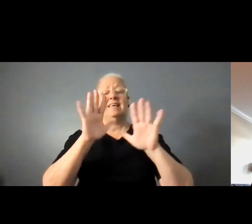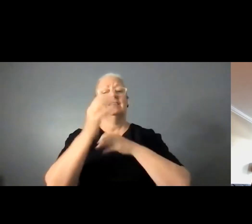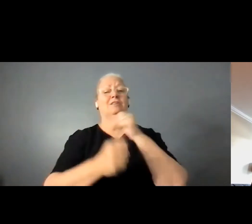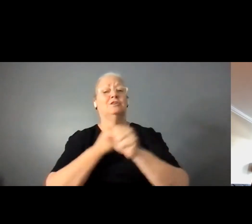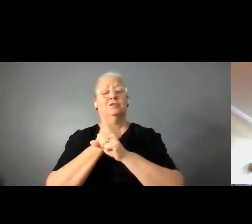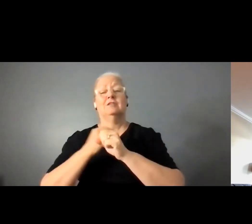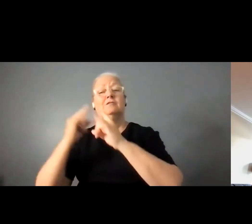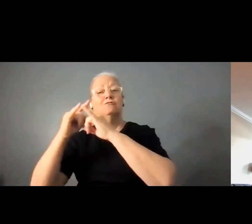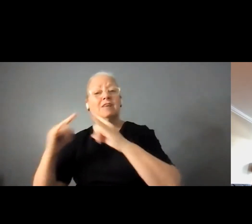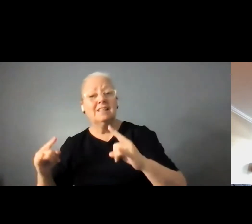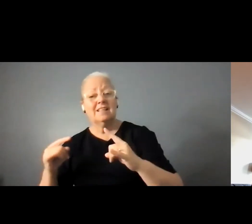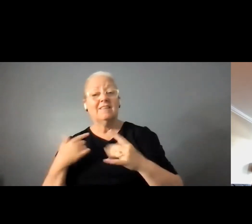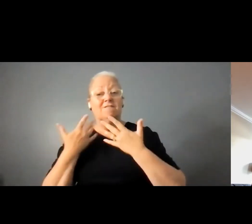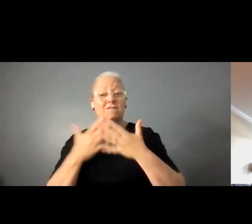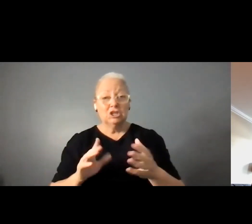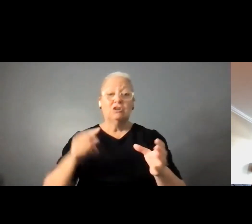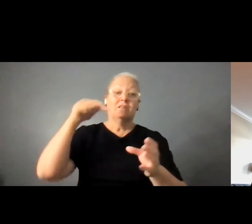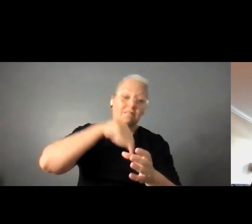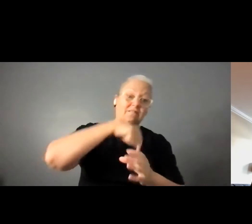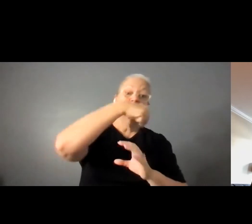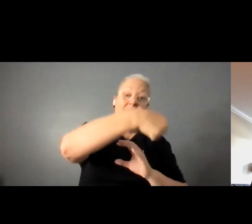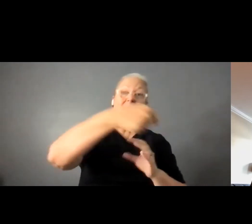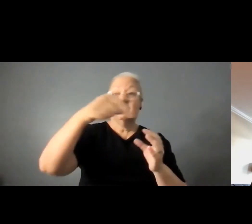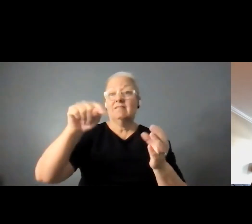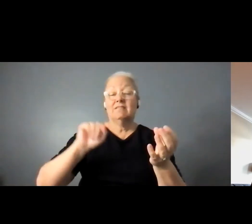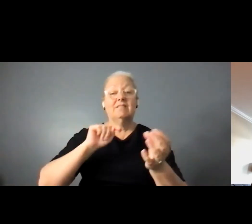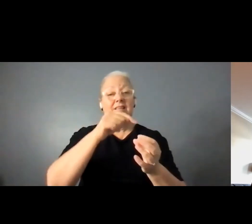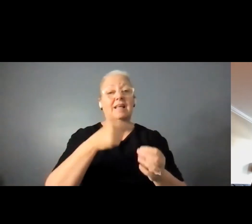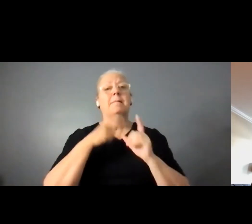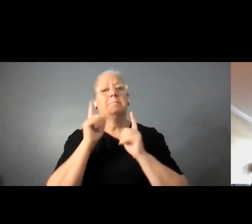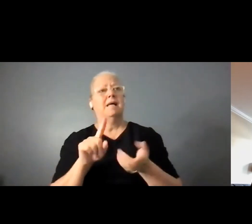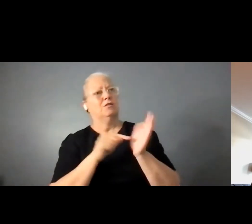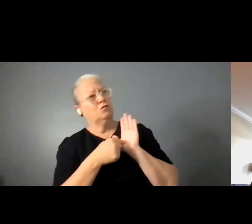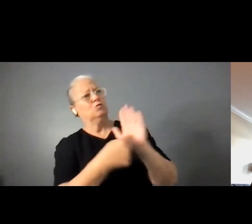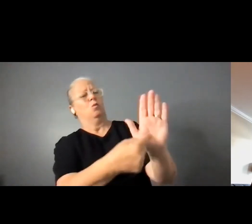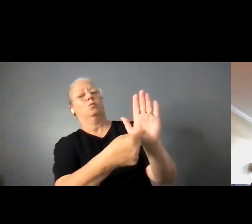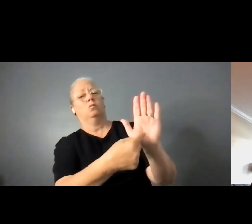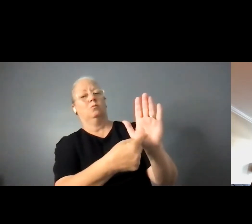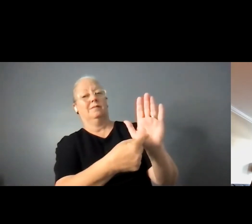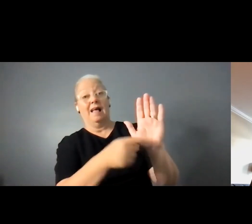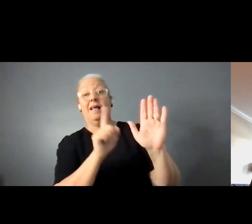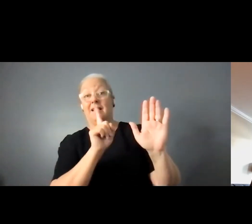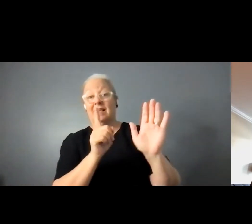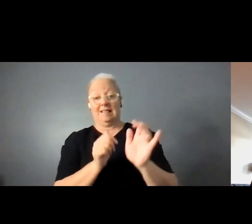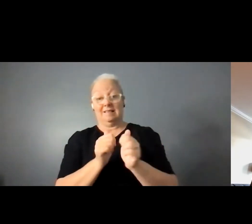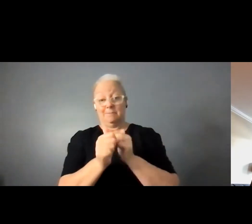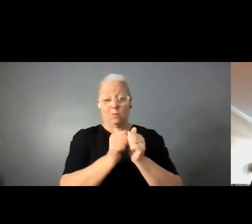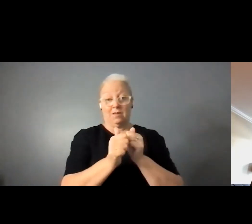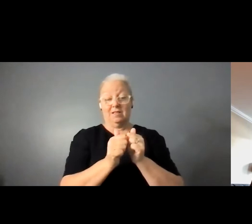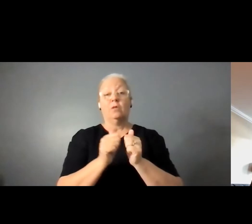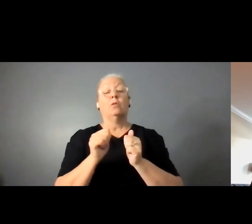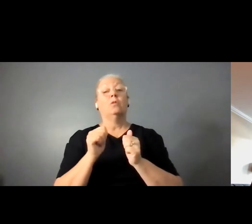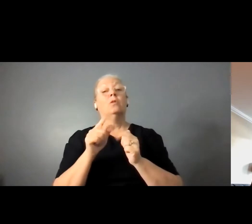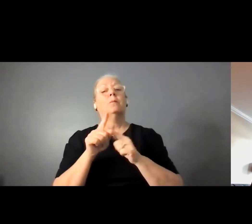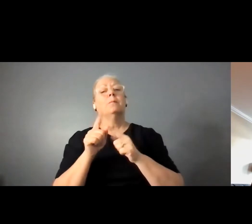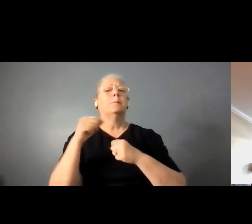In every country, in every society I have been, I had to prove myself. And through the sport, through swimming, I kept competing